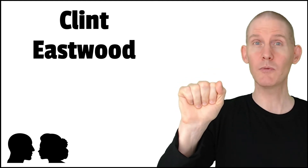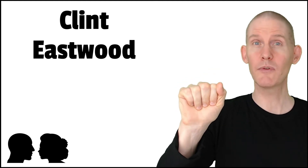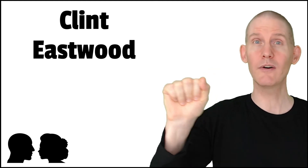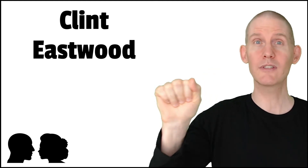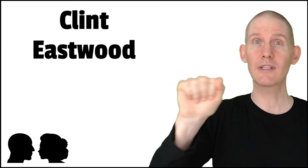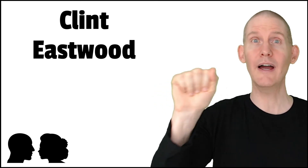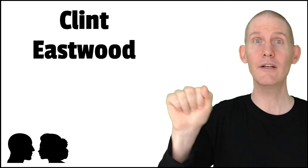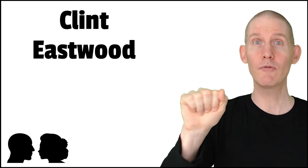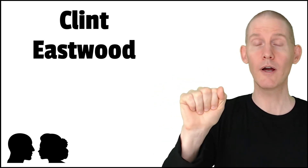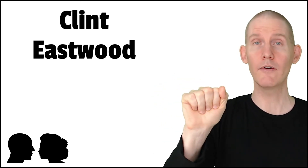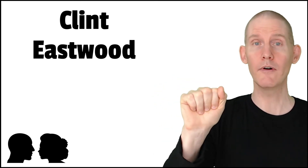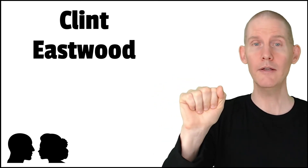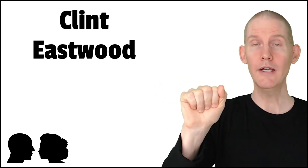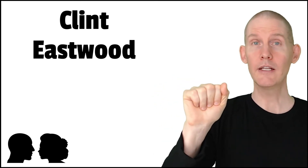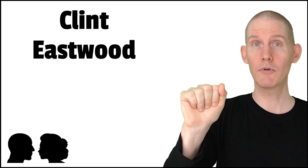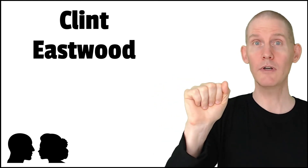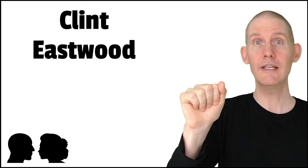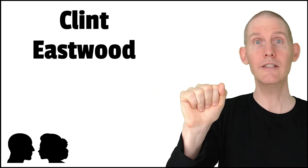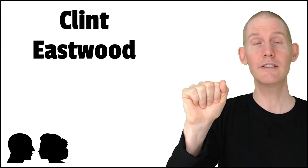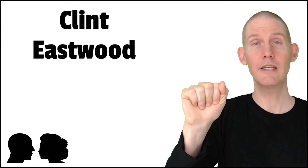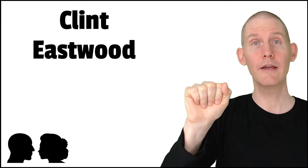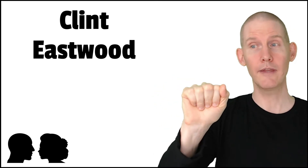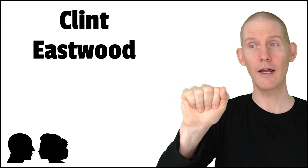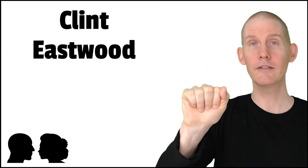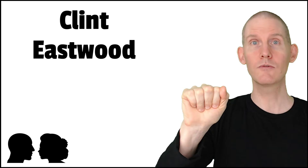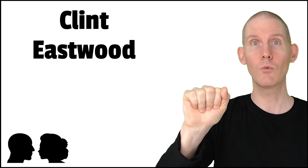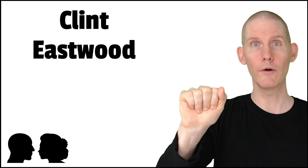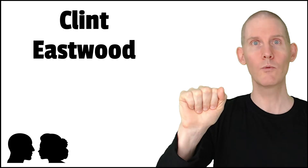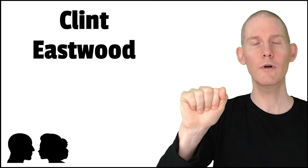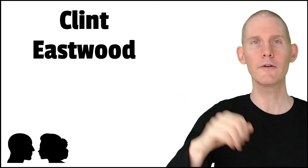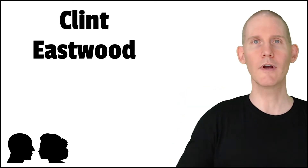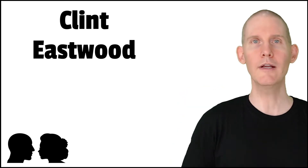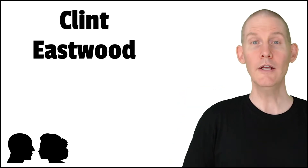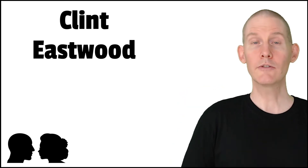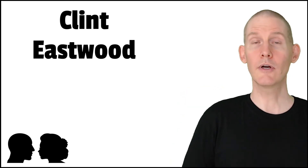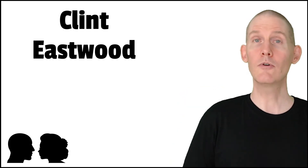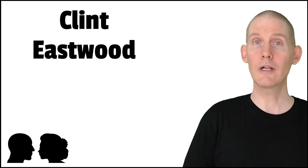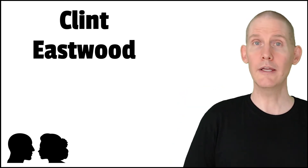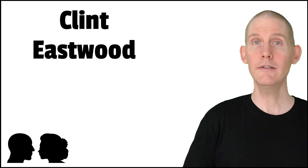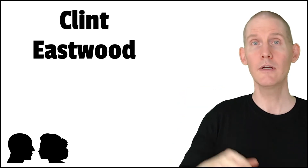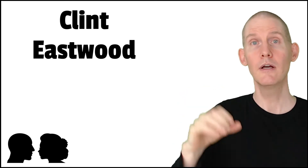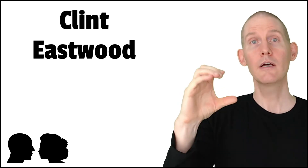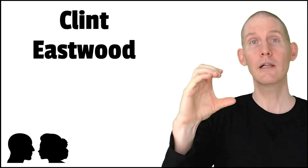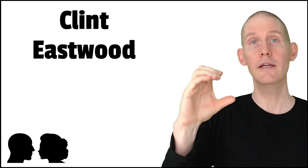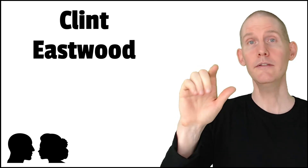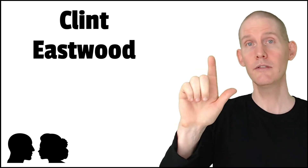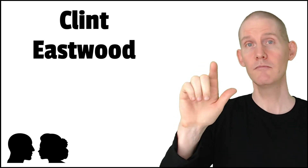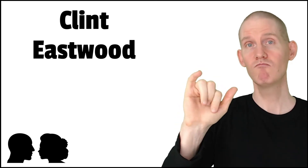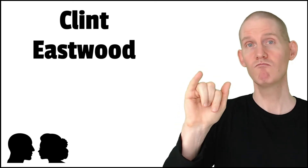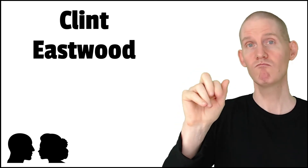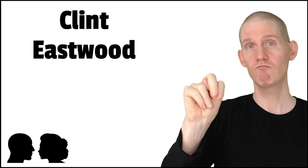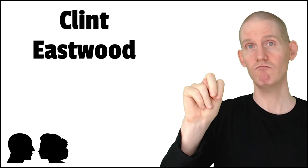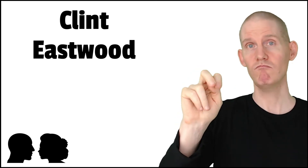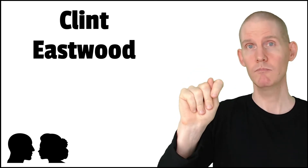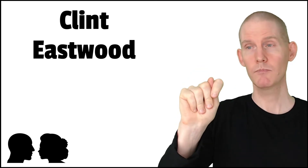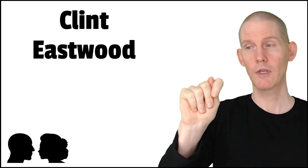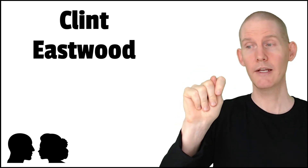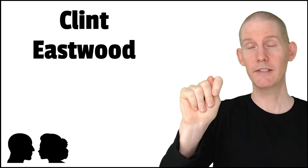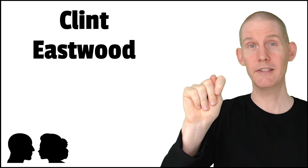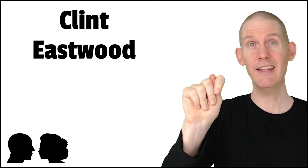without sliding around, right? It's very easy to see that that is one word, right? So I do Clint, and I stay there